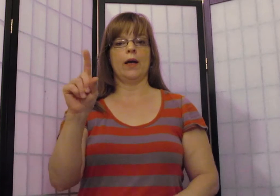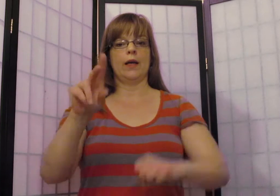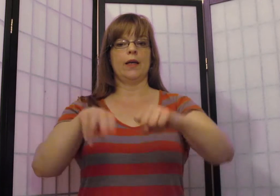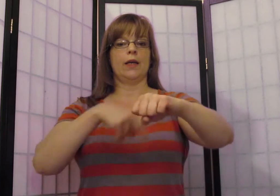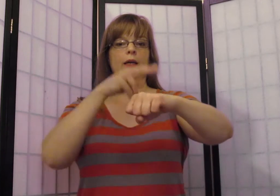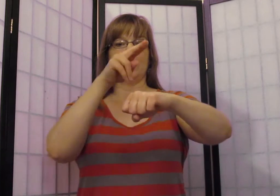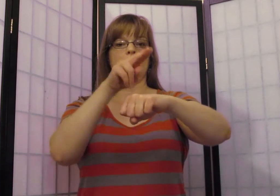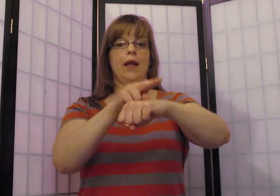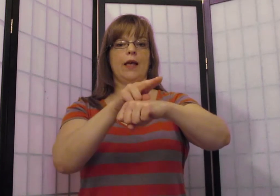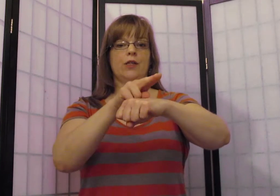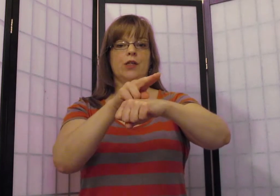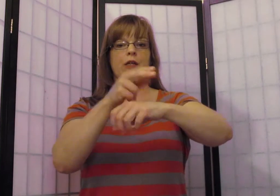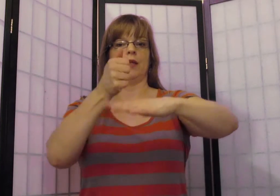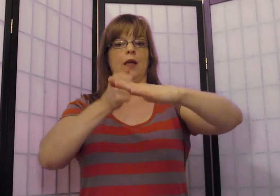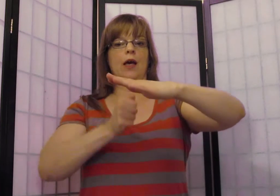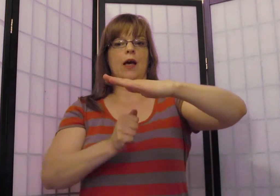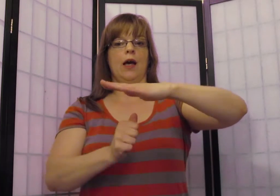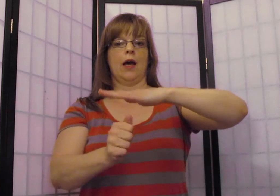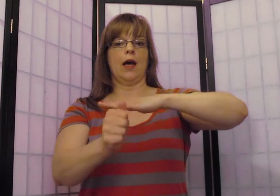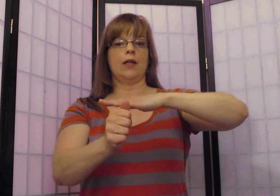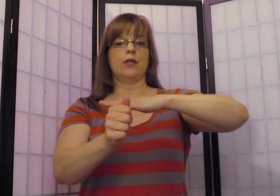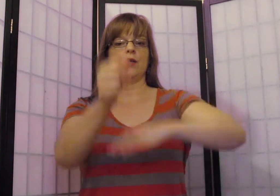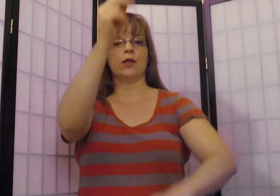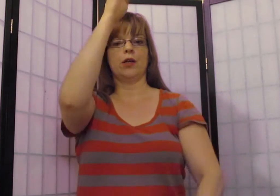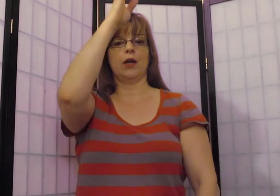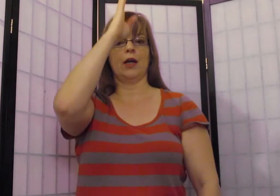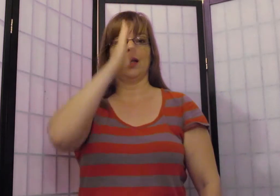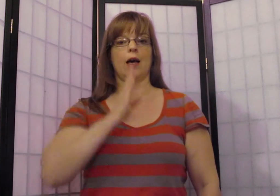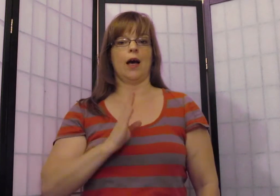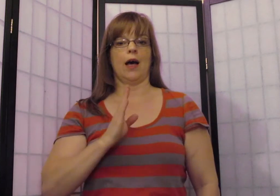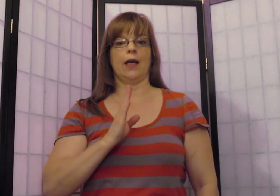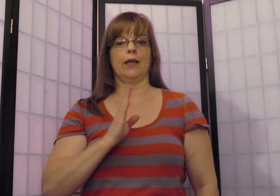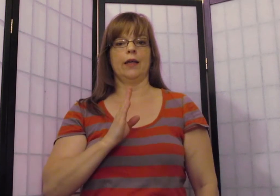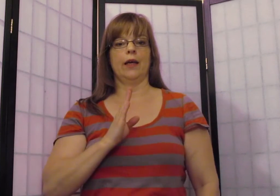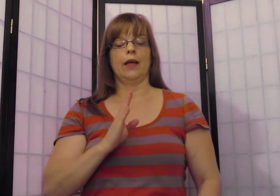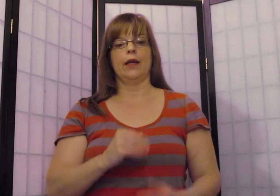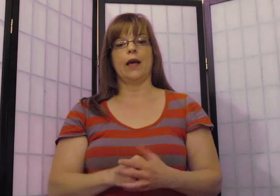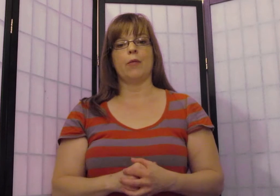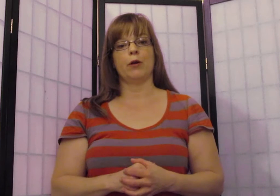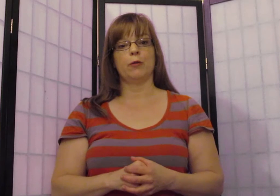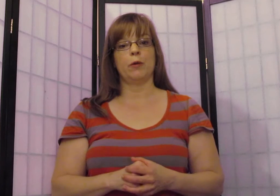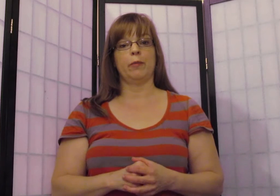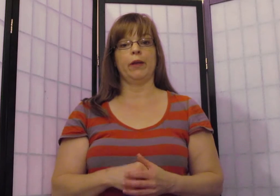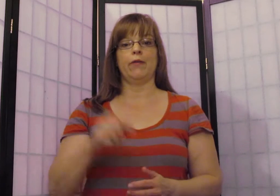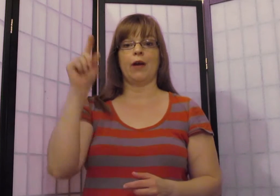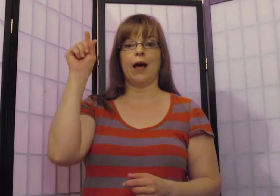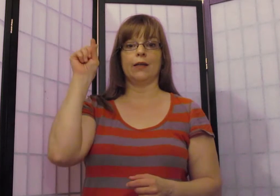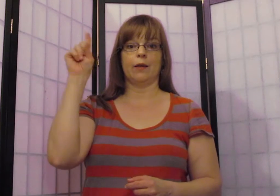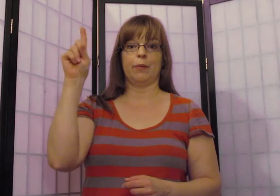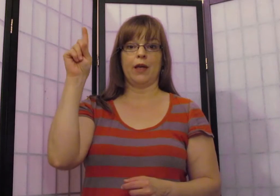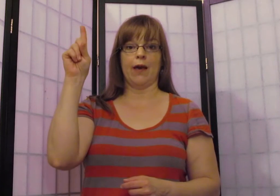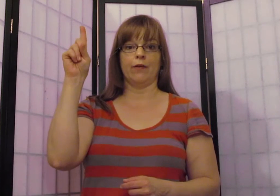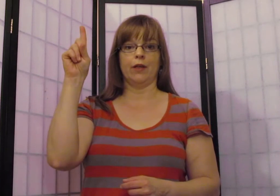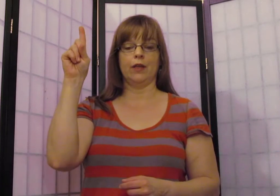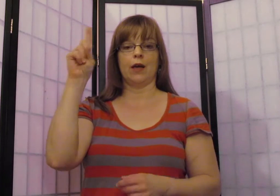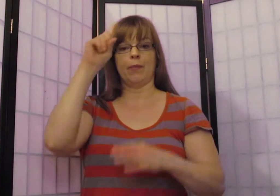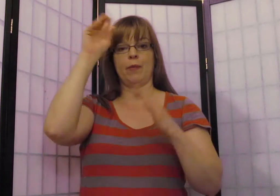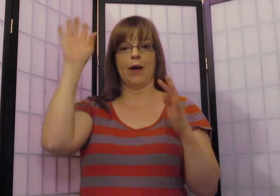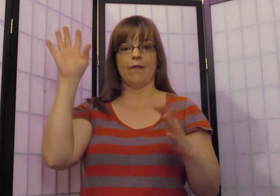One nation under God. Now, most people believe God is up in heaven, up above